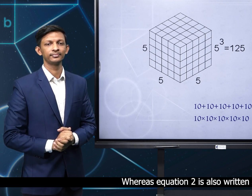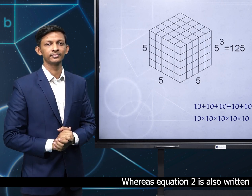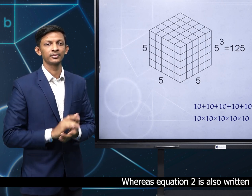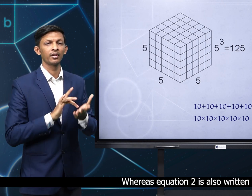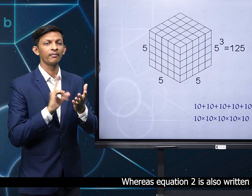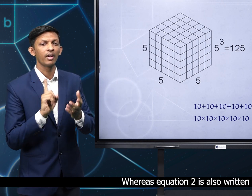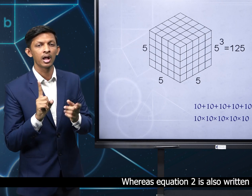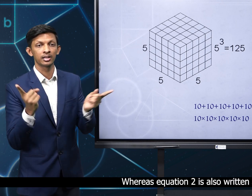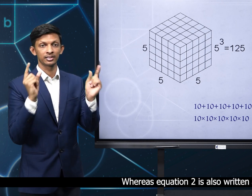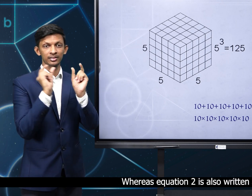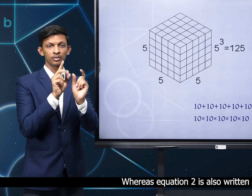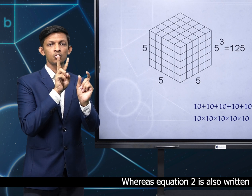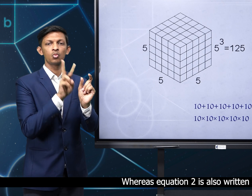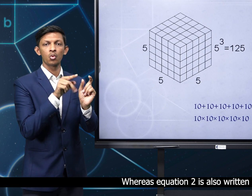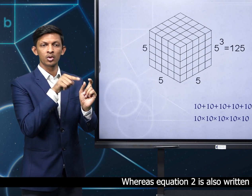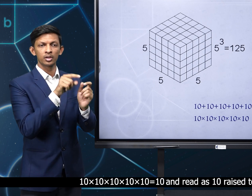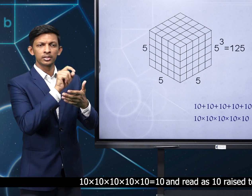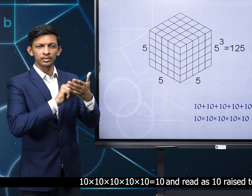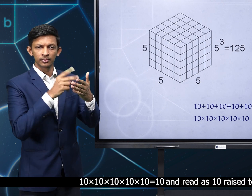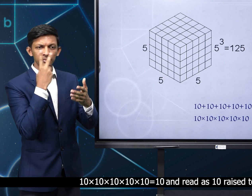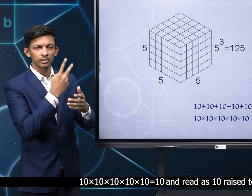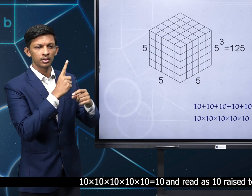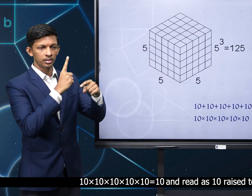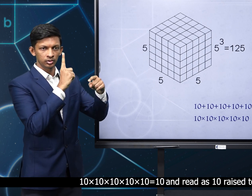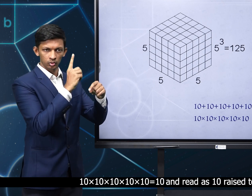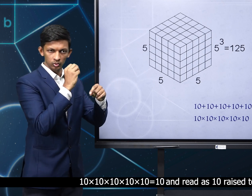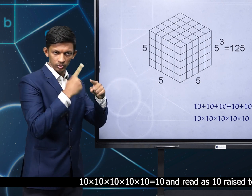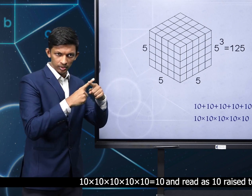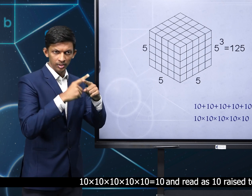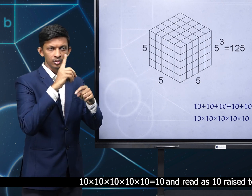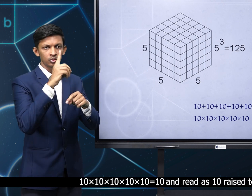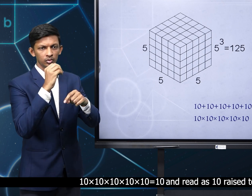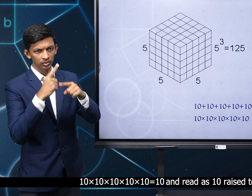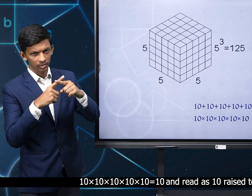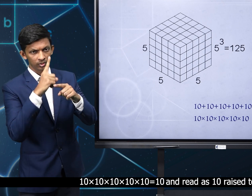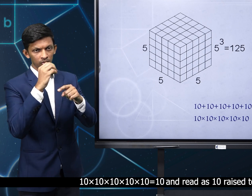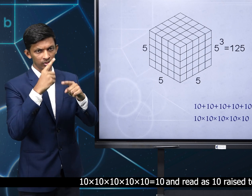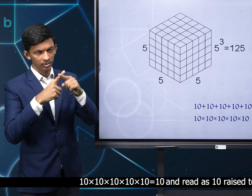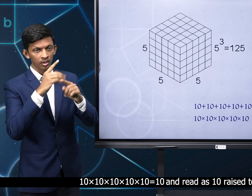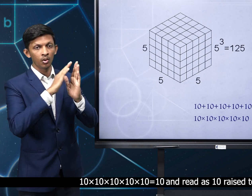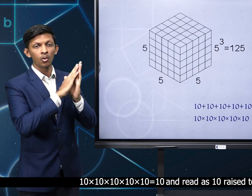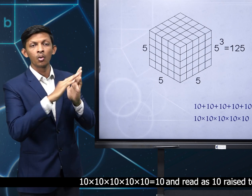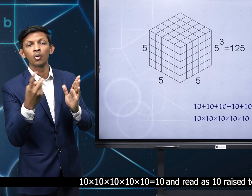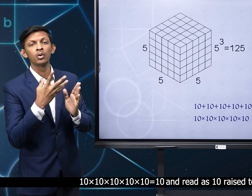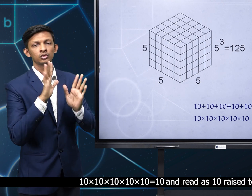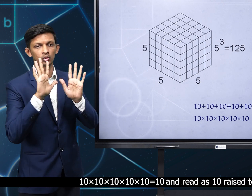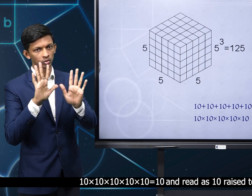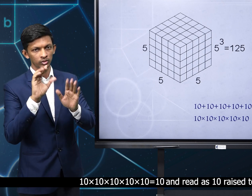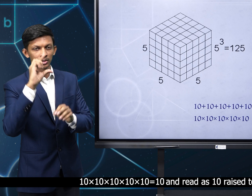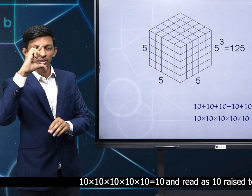Whereas equation 2 is also written as 10 multiplied 5 times is equal to 10 to the